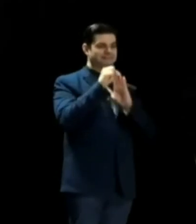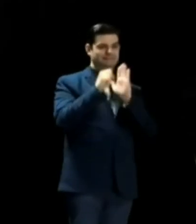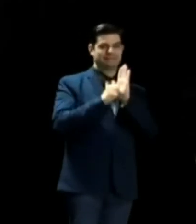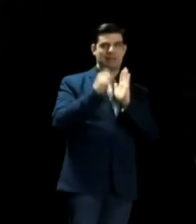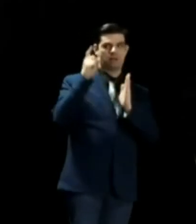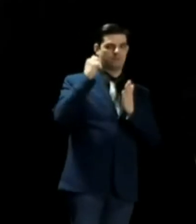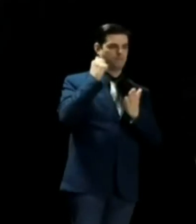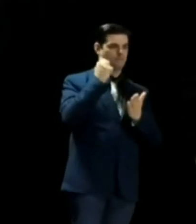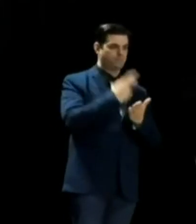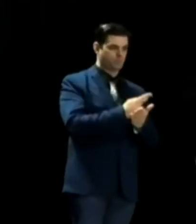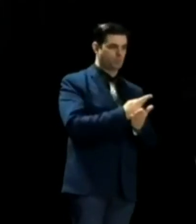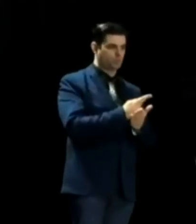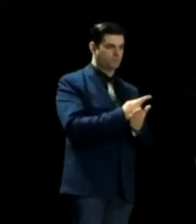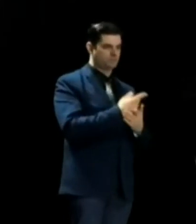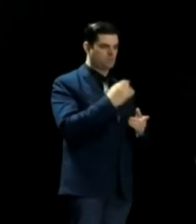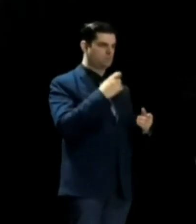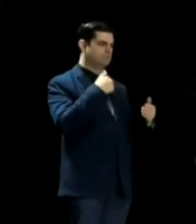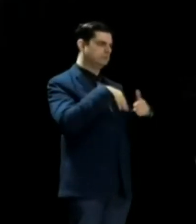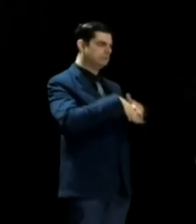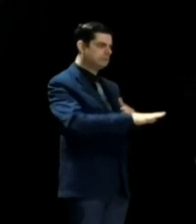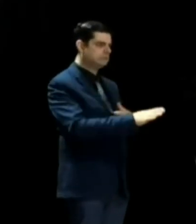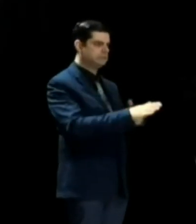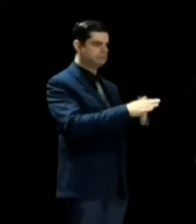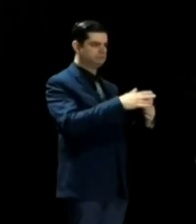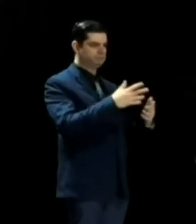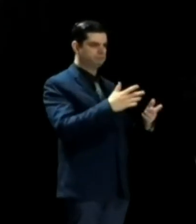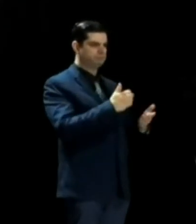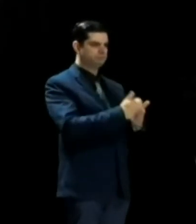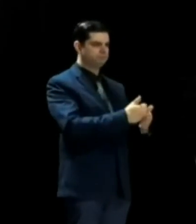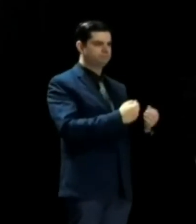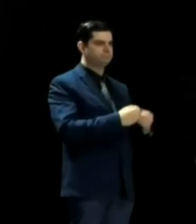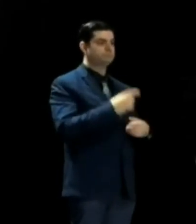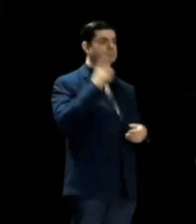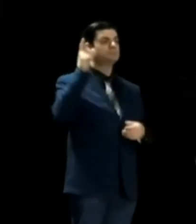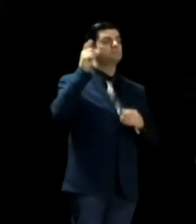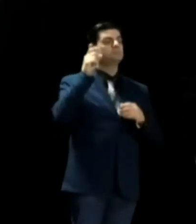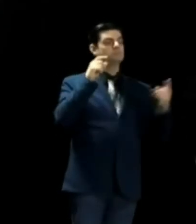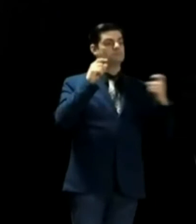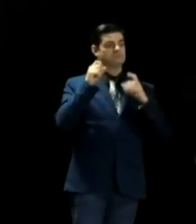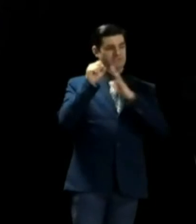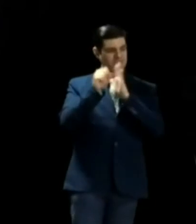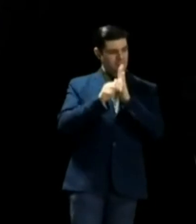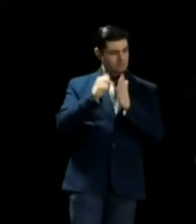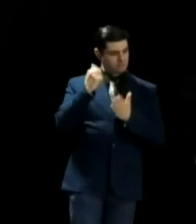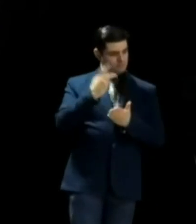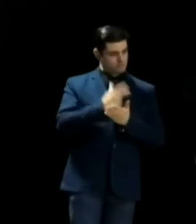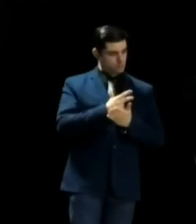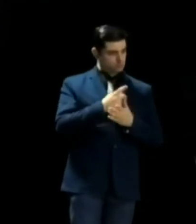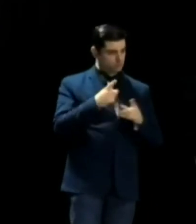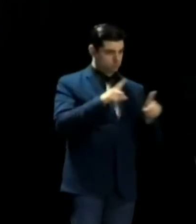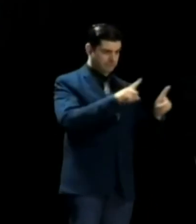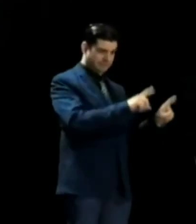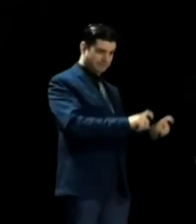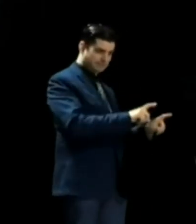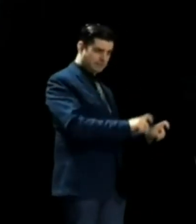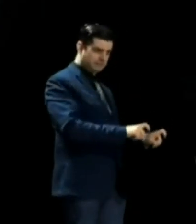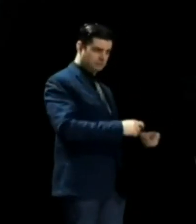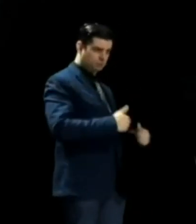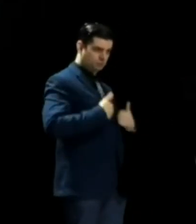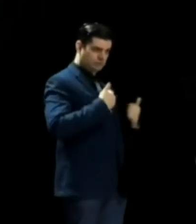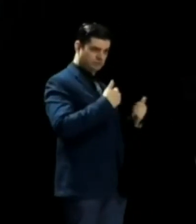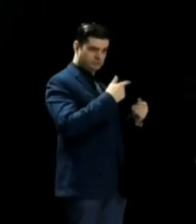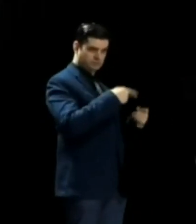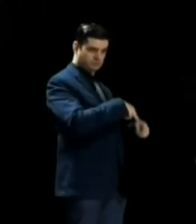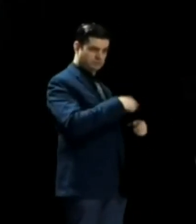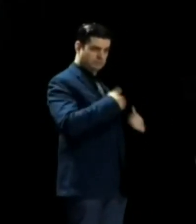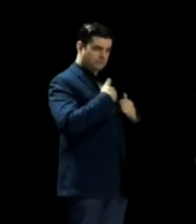you going in and testing those nursing home residents that are asymptomatic? We're not testing residents right now in nursing homes. We're focusing in